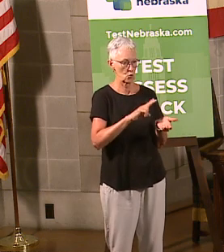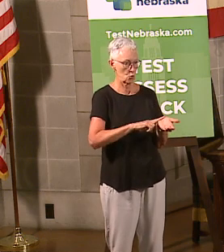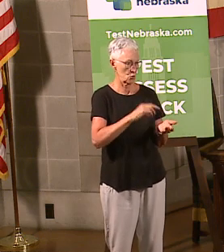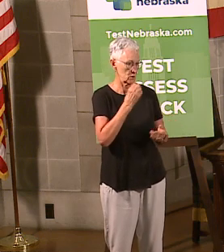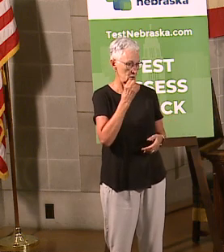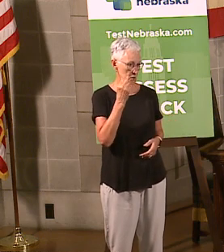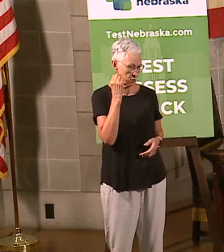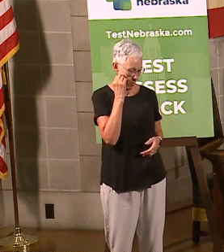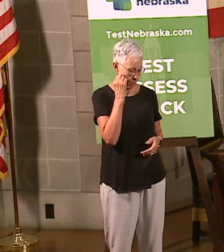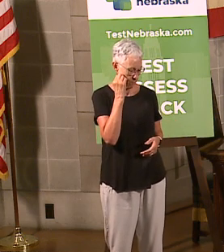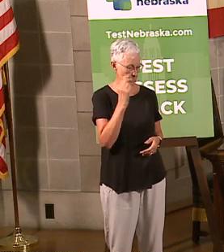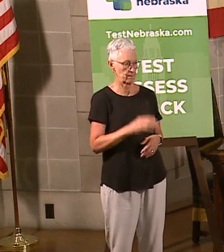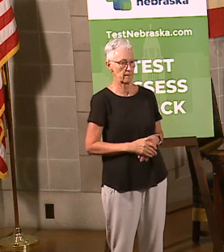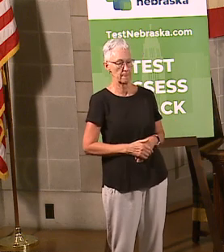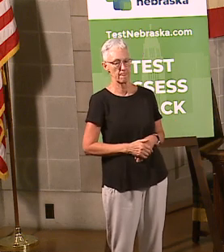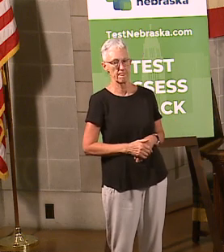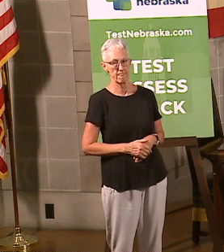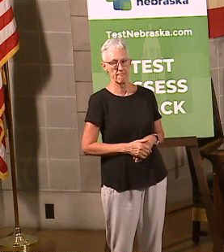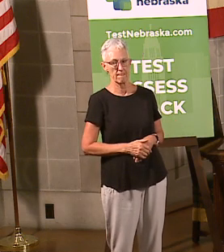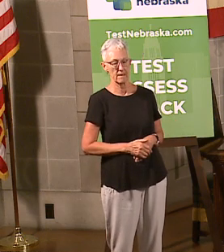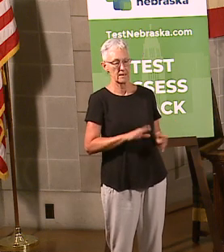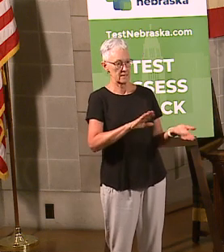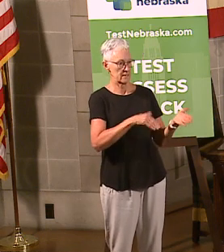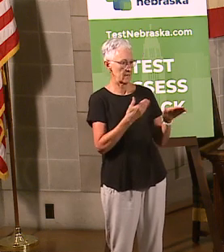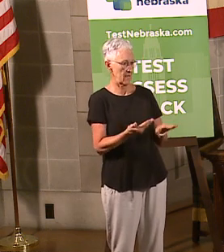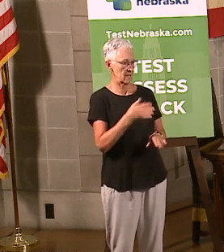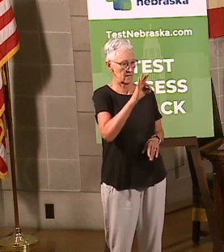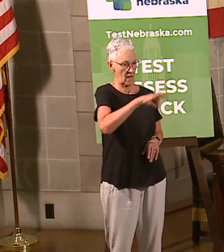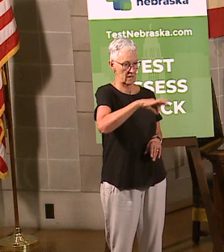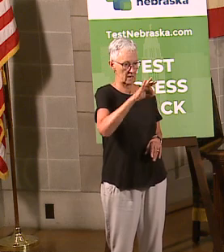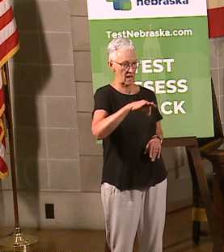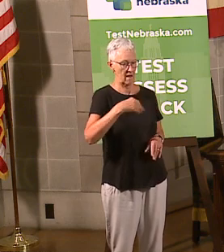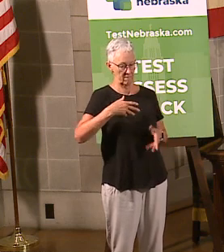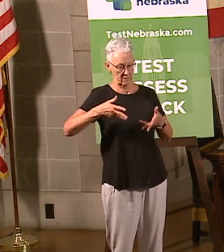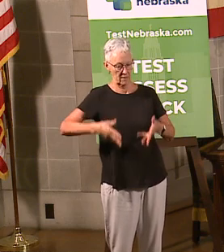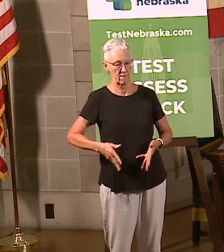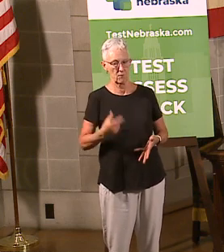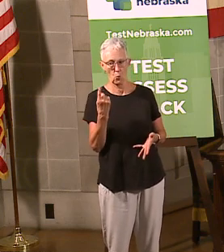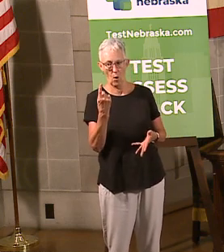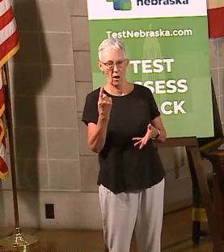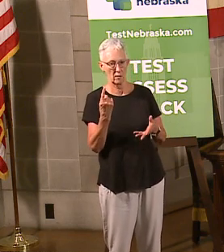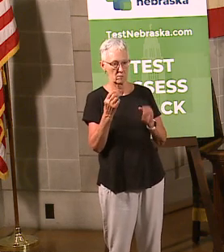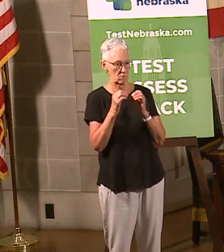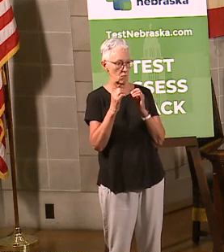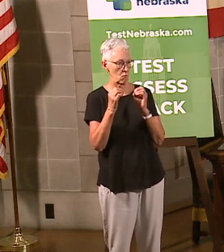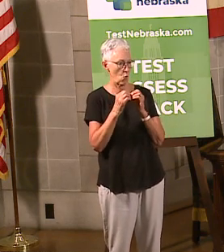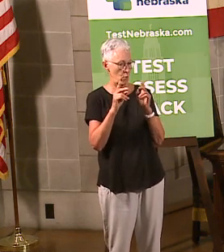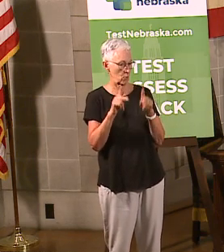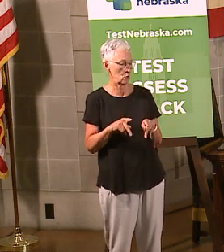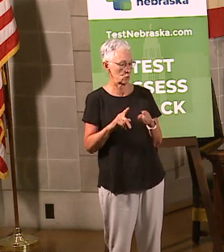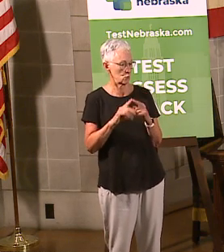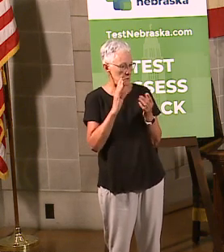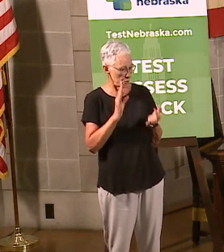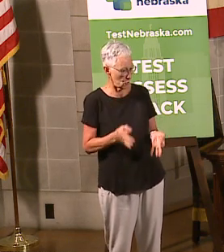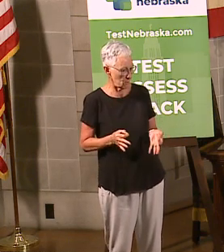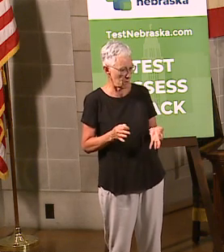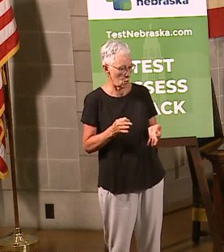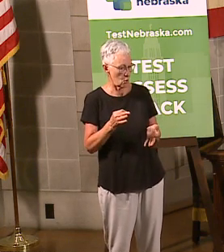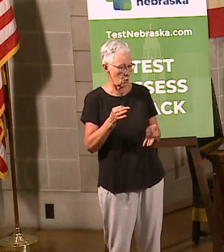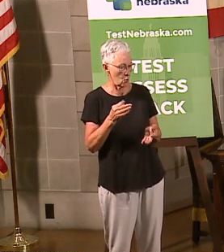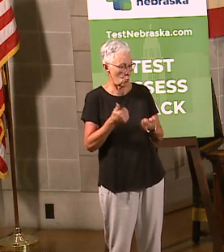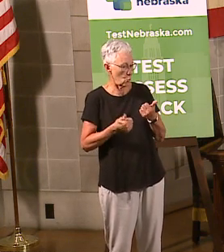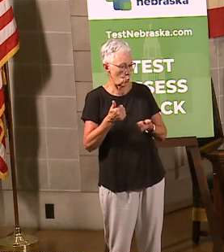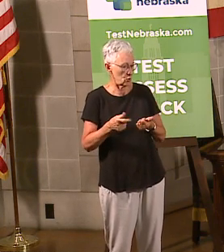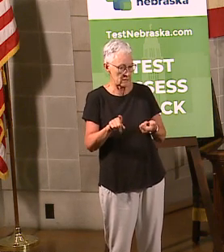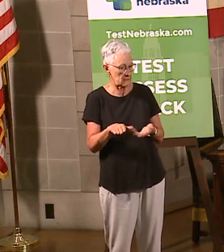Deaths are at 99 now, with 1 still pending validation. So those are the long-term care facilities. Do you have the data for